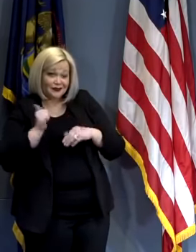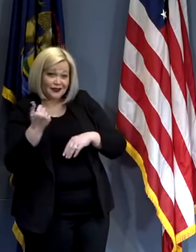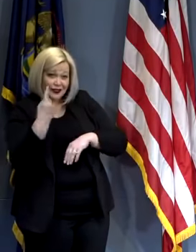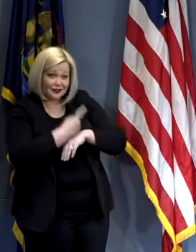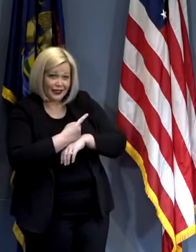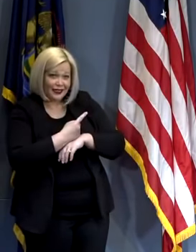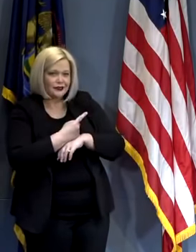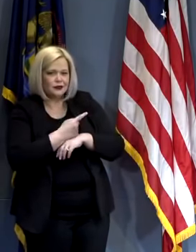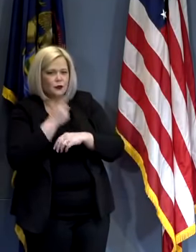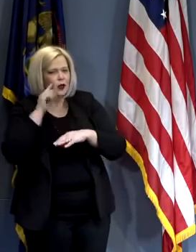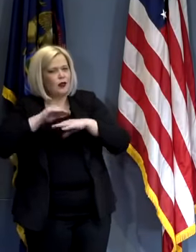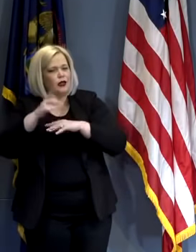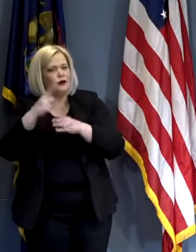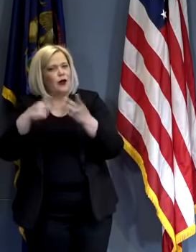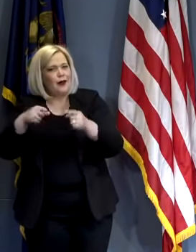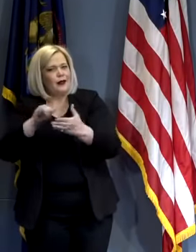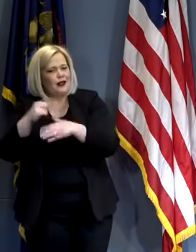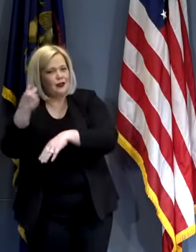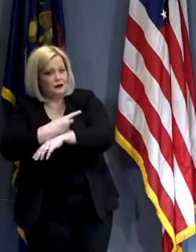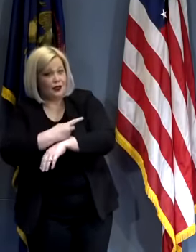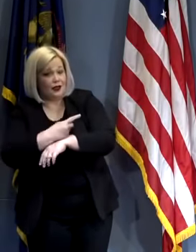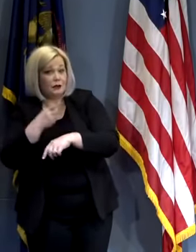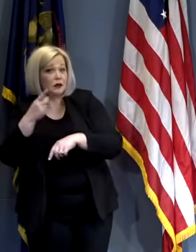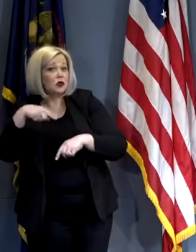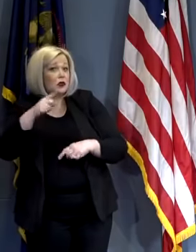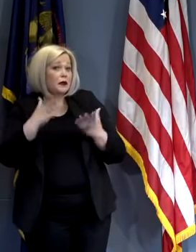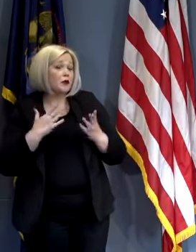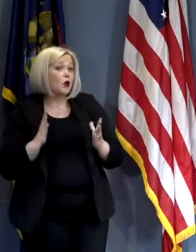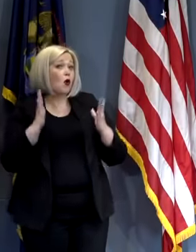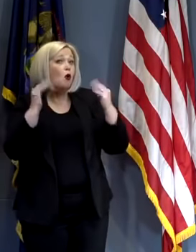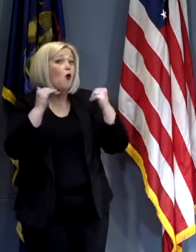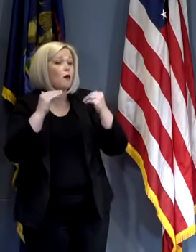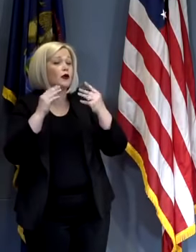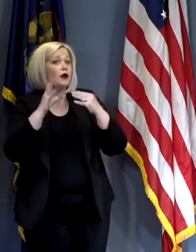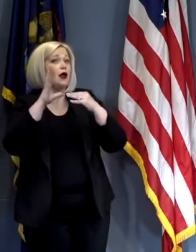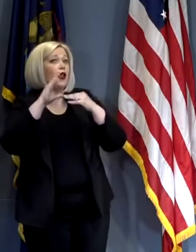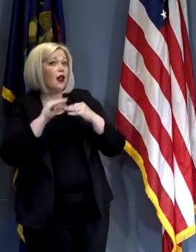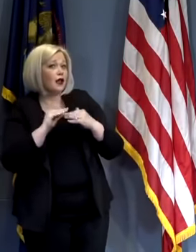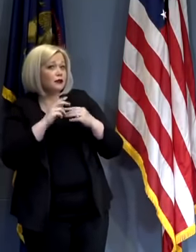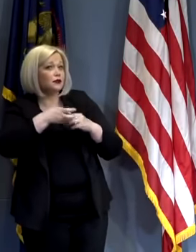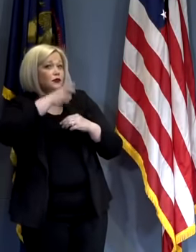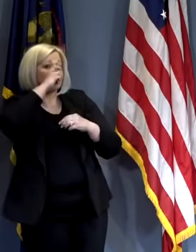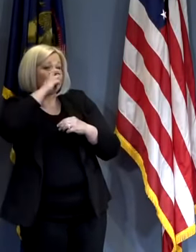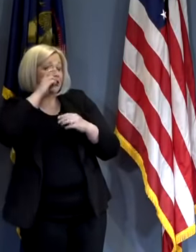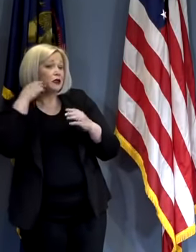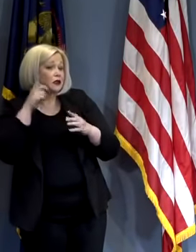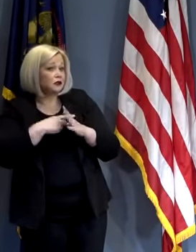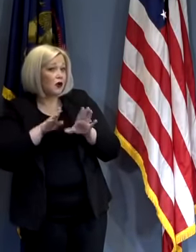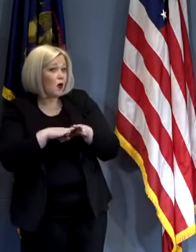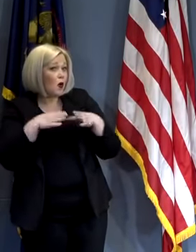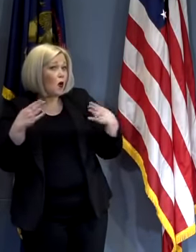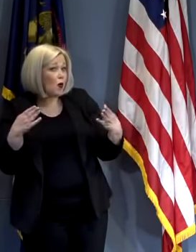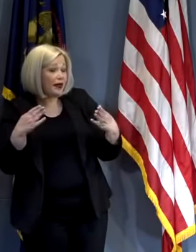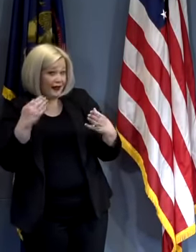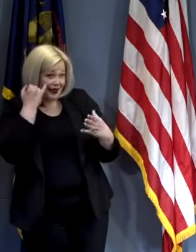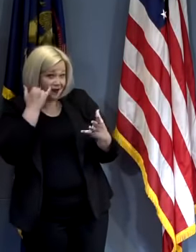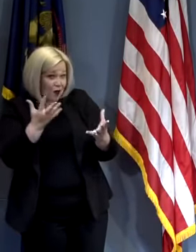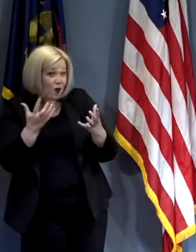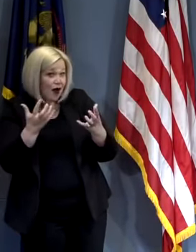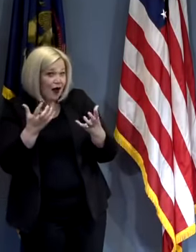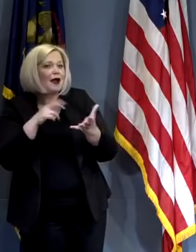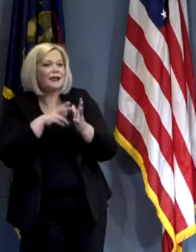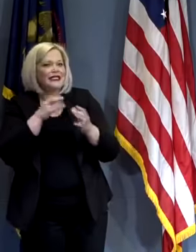you who are hopeful we'll be able to start loosening some restrictions, stay home now to better make the odds that we're able